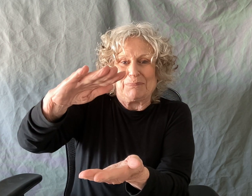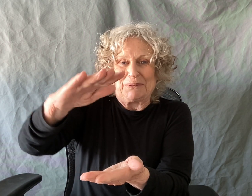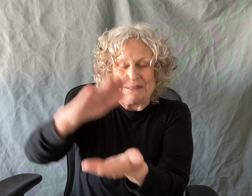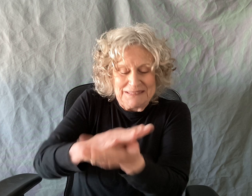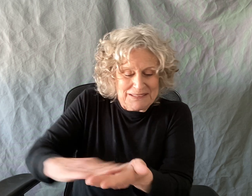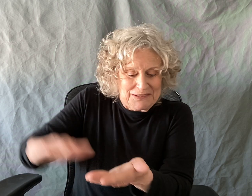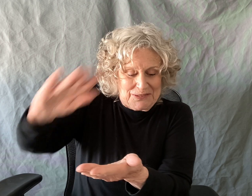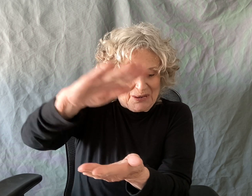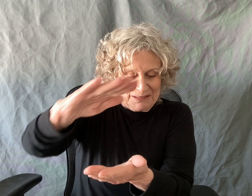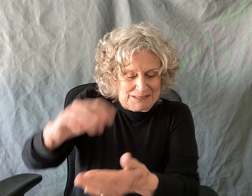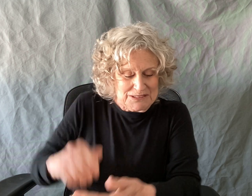paper. College.